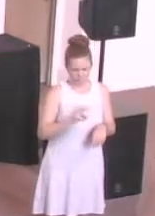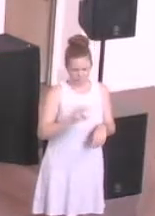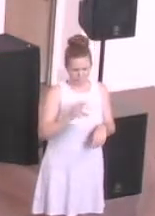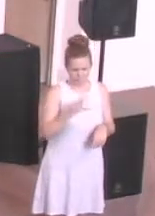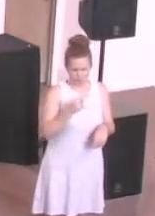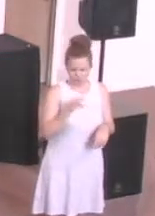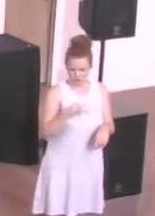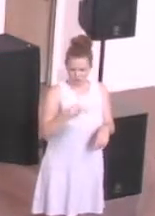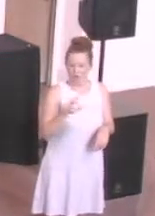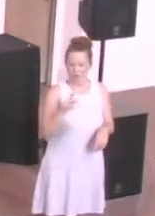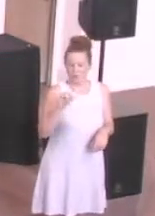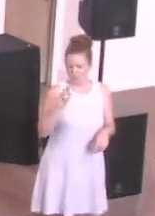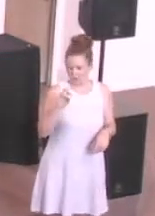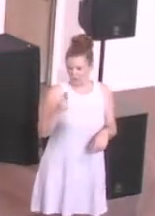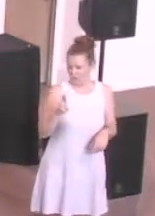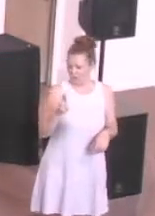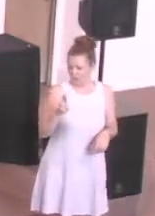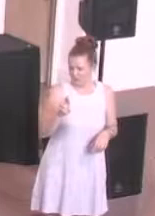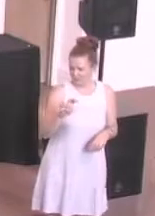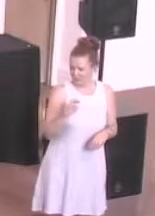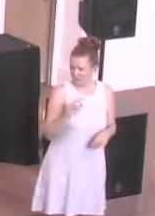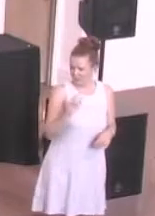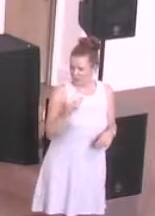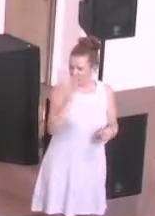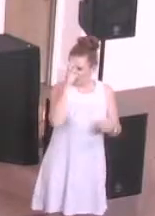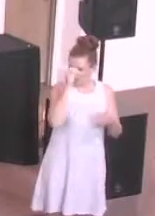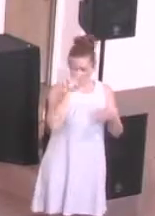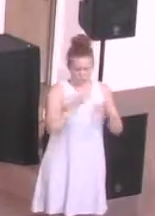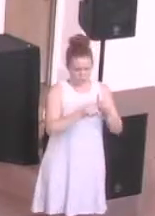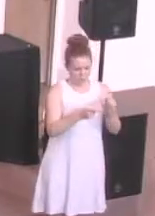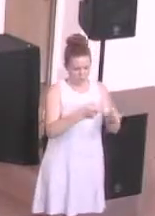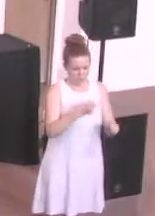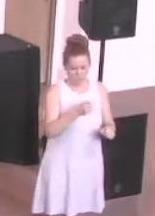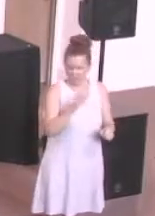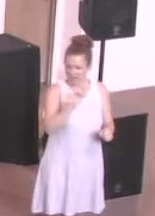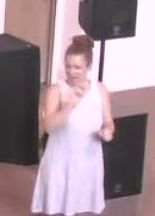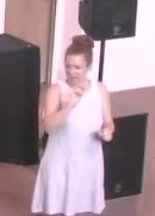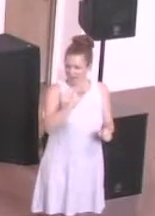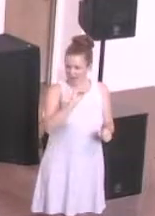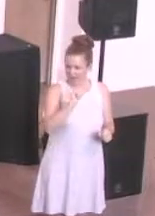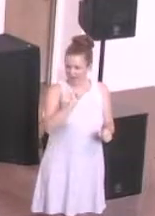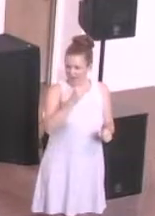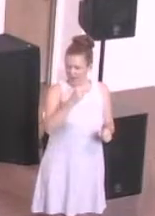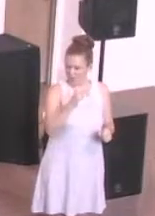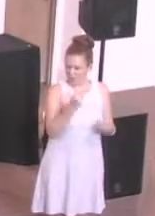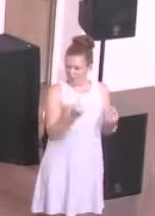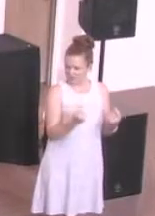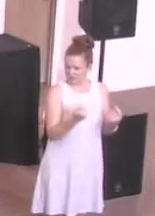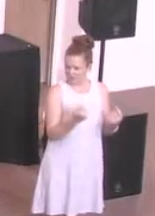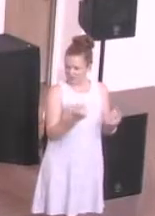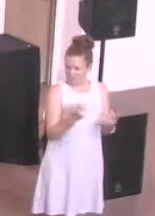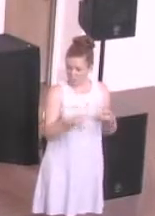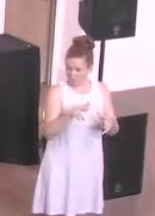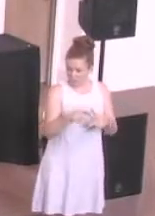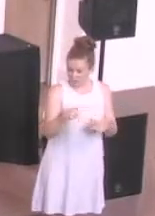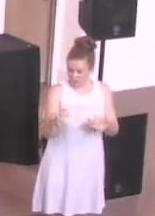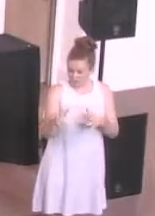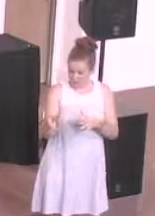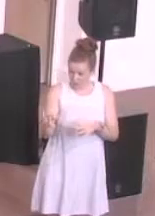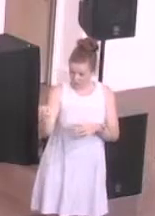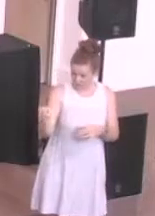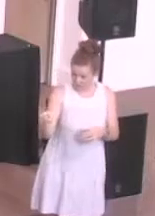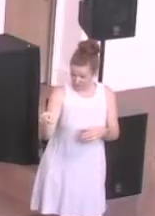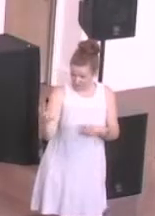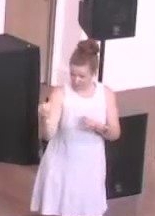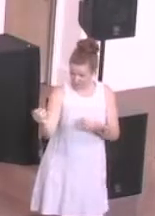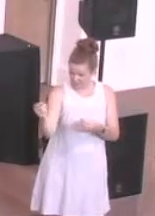And one of the brothers was from Idaho today. And I just walked up and I said, hey, and I'm going to give you this too as we're